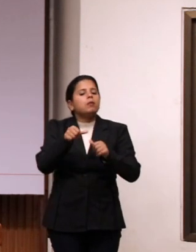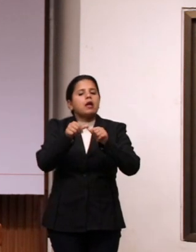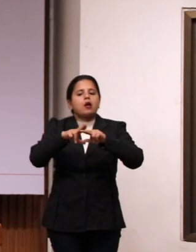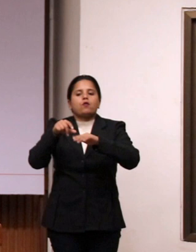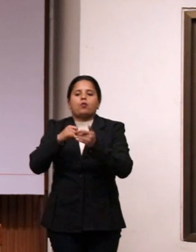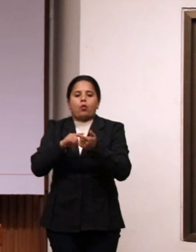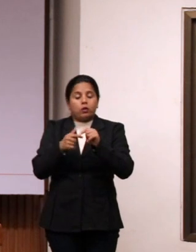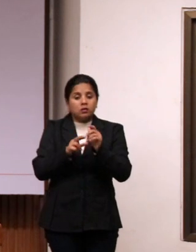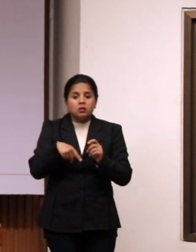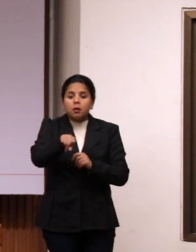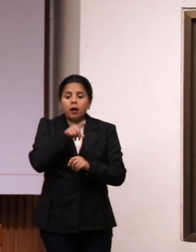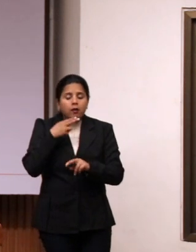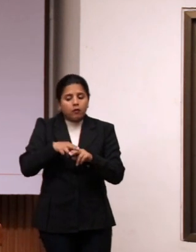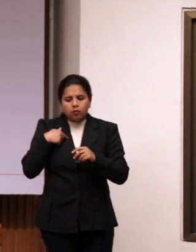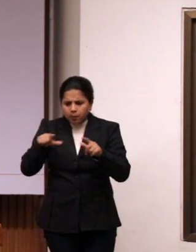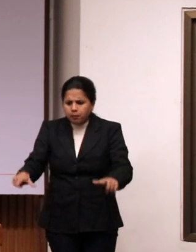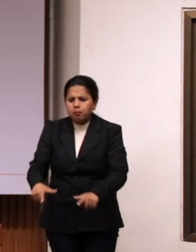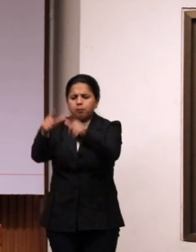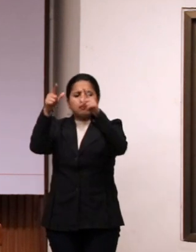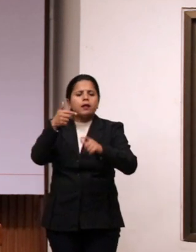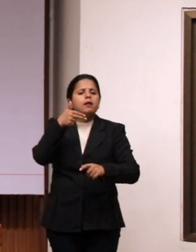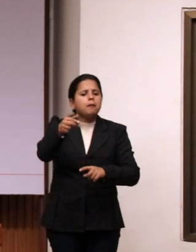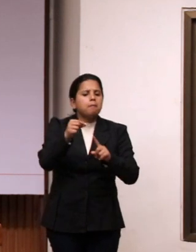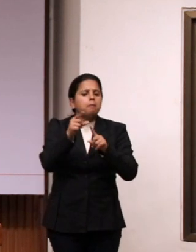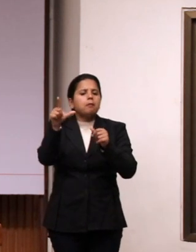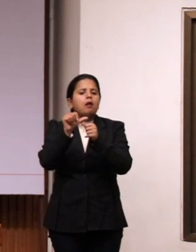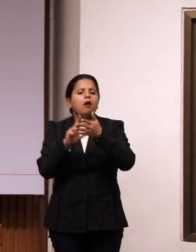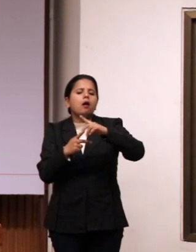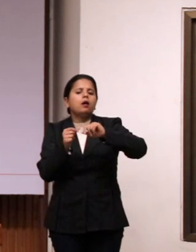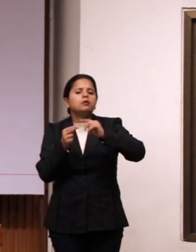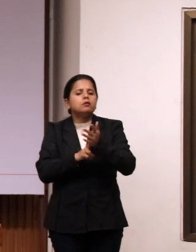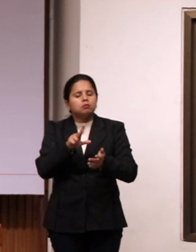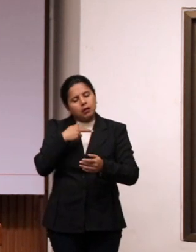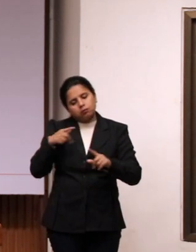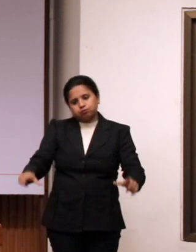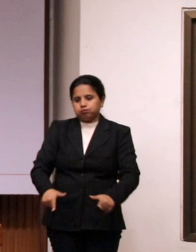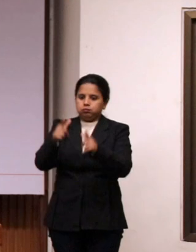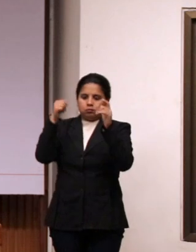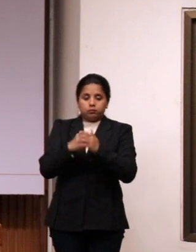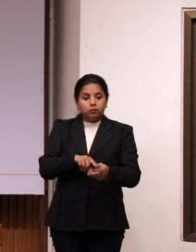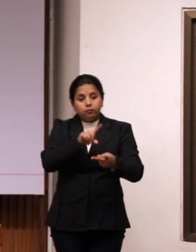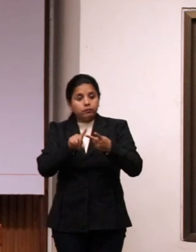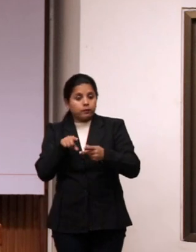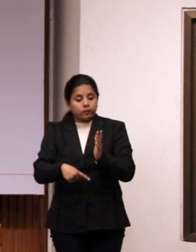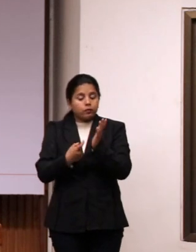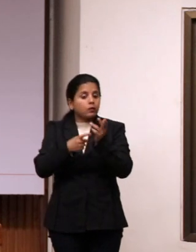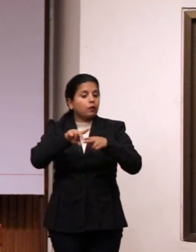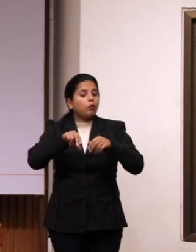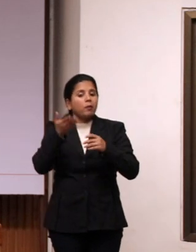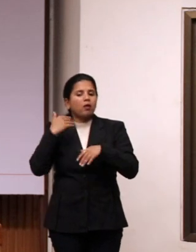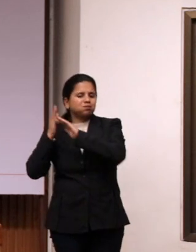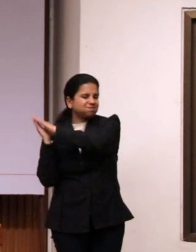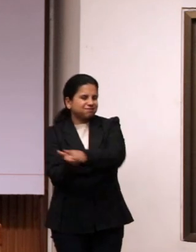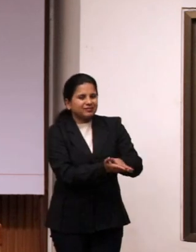call plantation, you bring tree for plantation. Similarly, reforestation, historical forest area which is